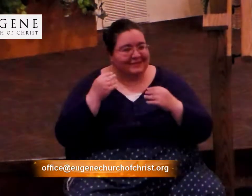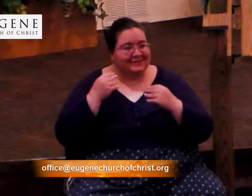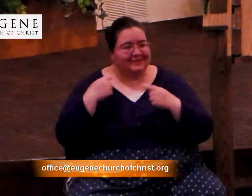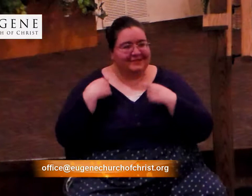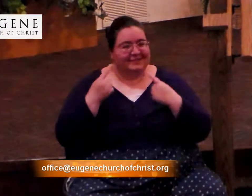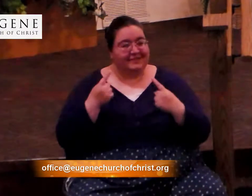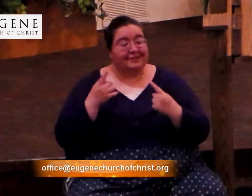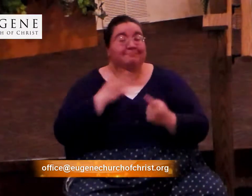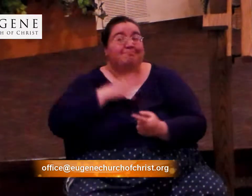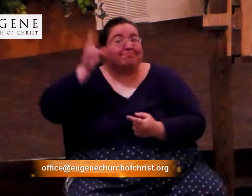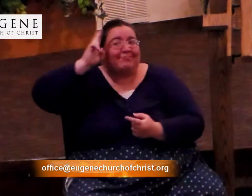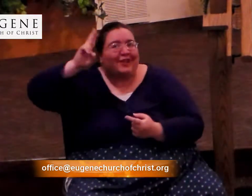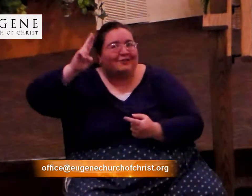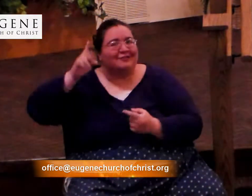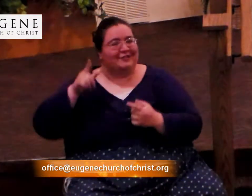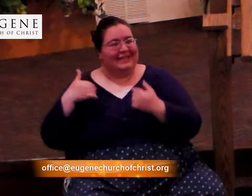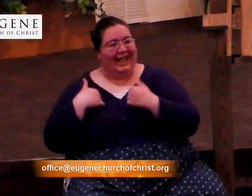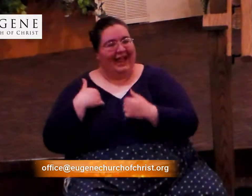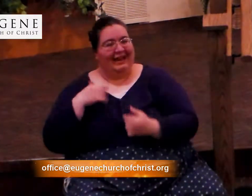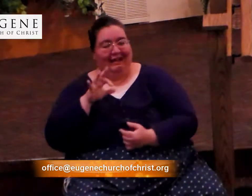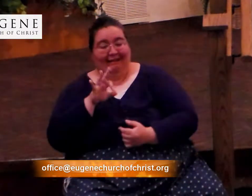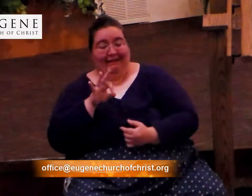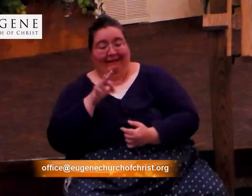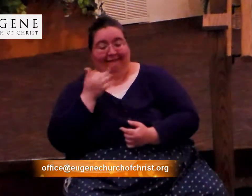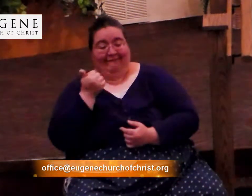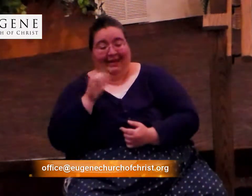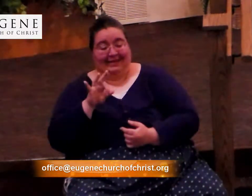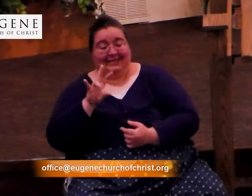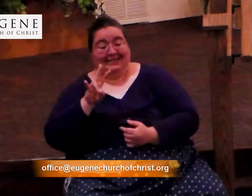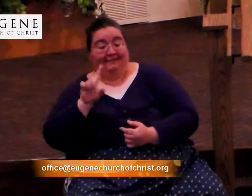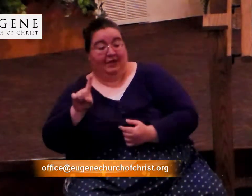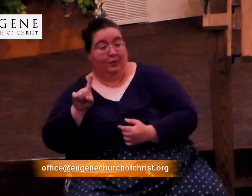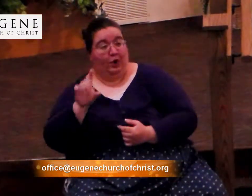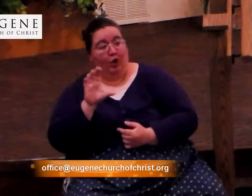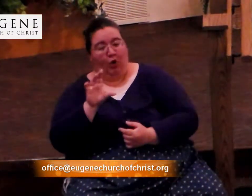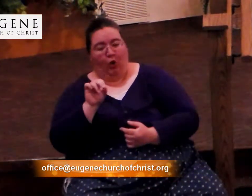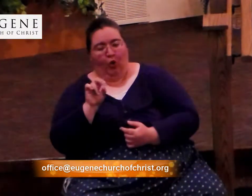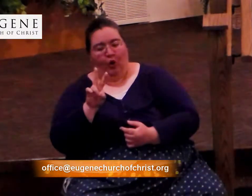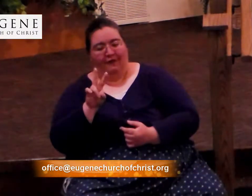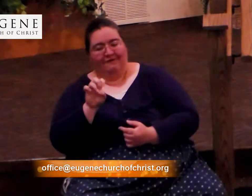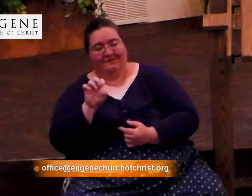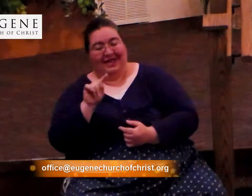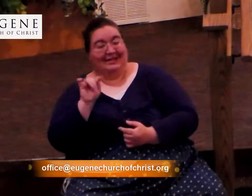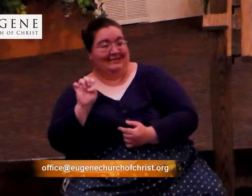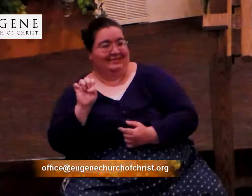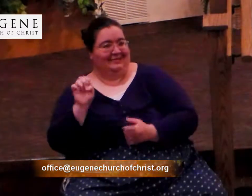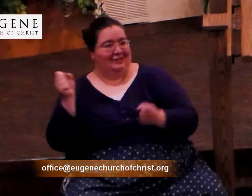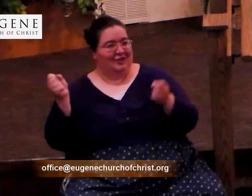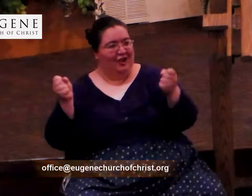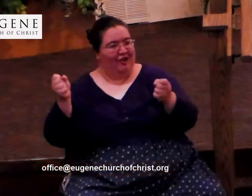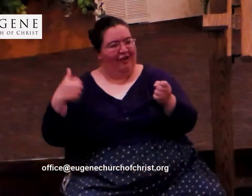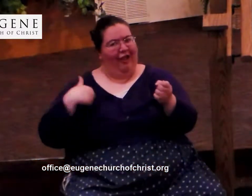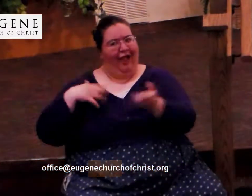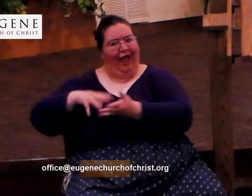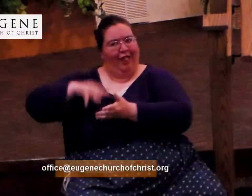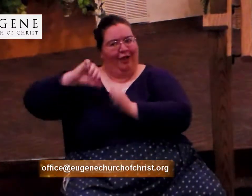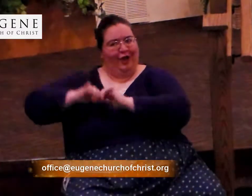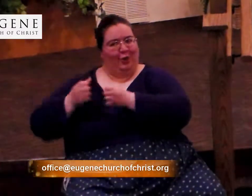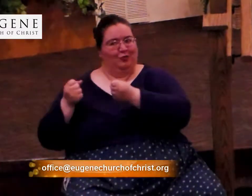1971 Corvette that I learned how to drive a Standard in. Coolest experience ever, by the way. I'd love to tell him that about once every